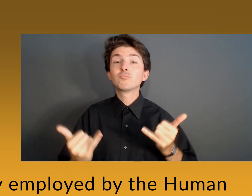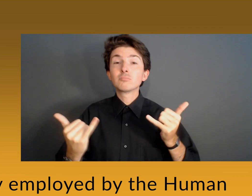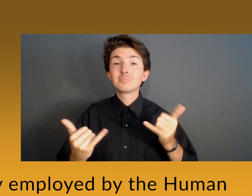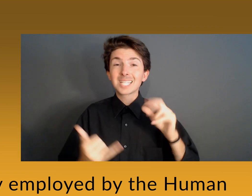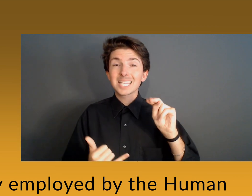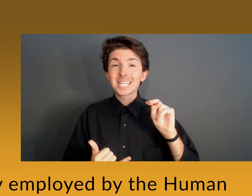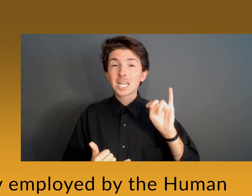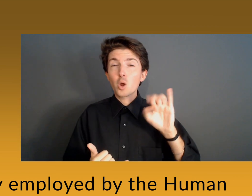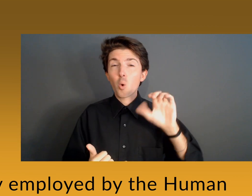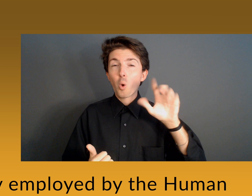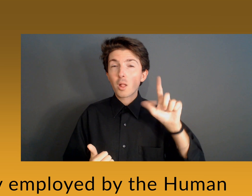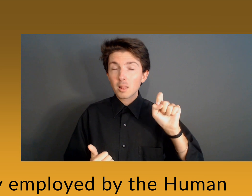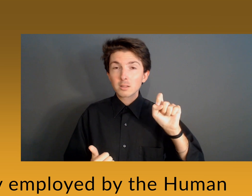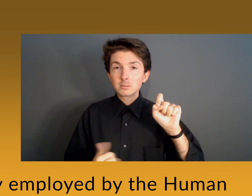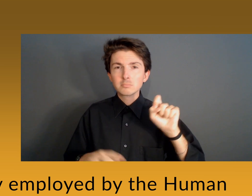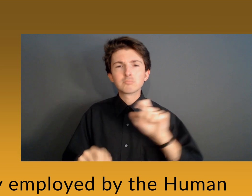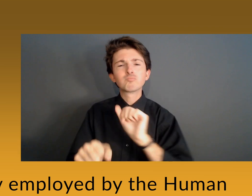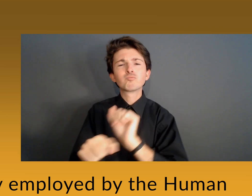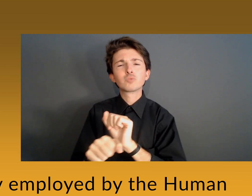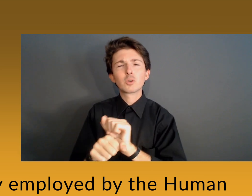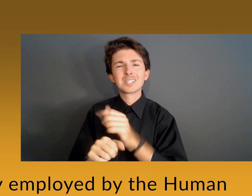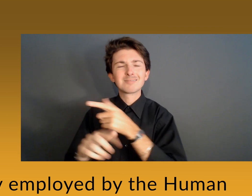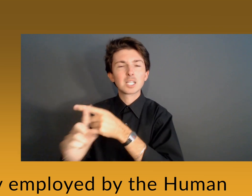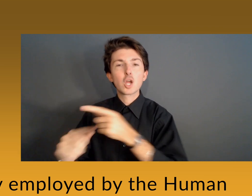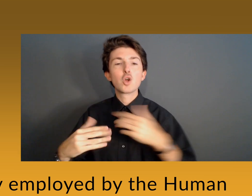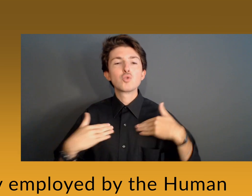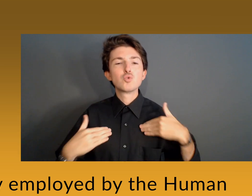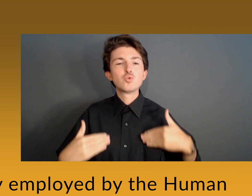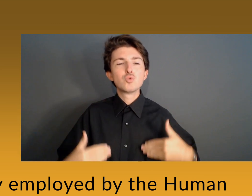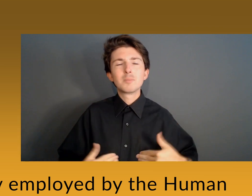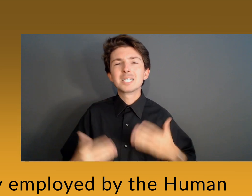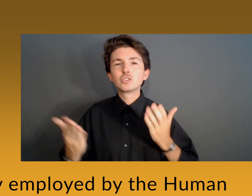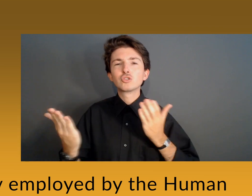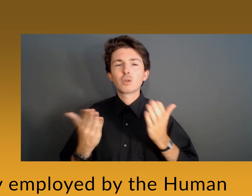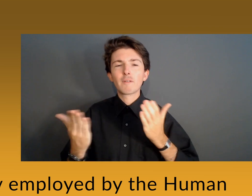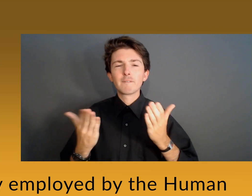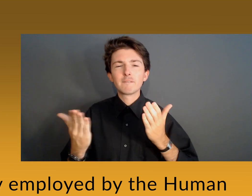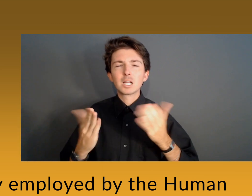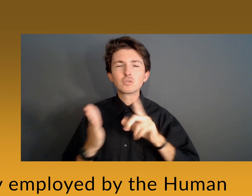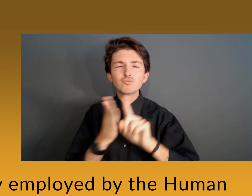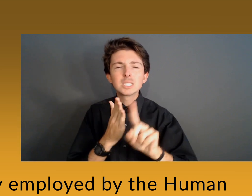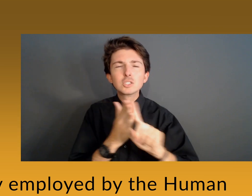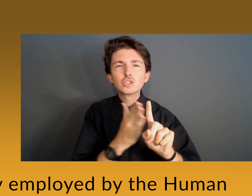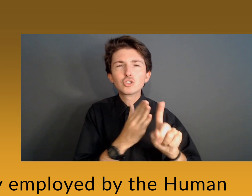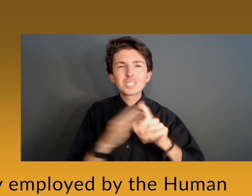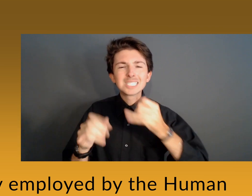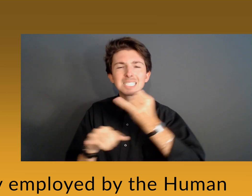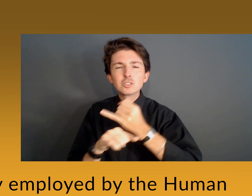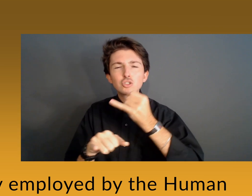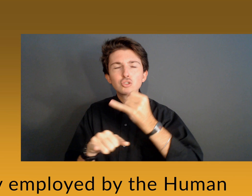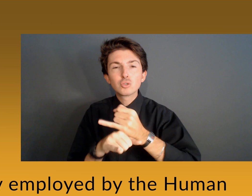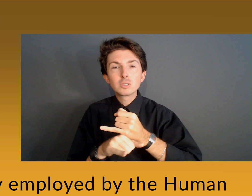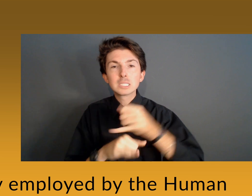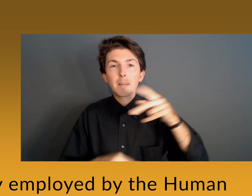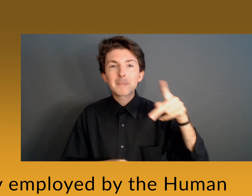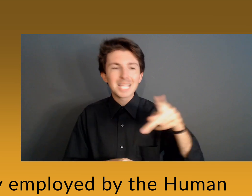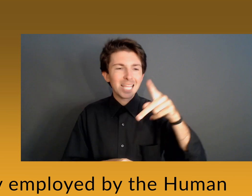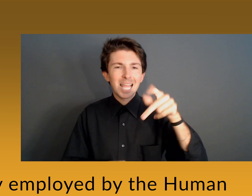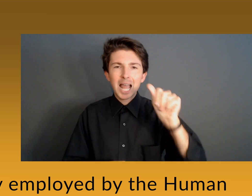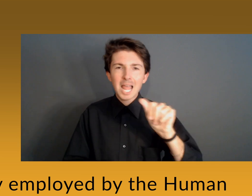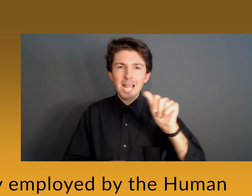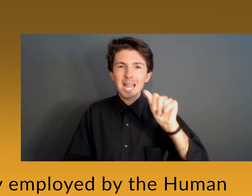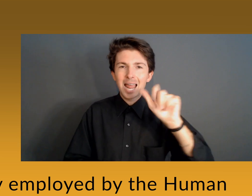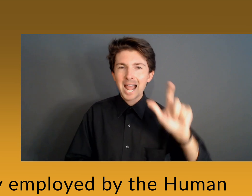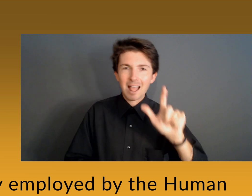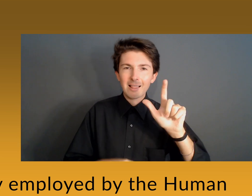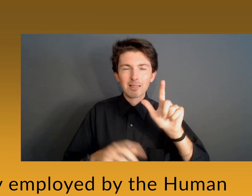is currently employed by the Human Services Research Institute as a PAL